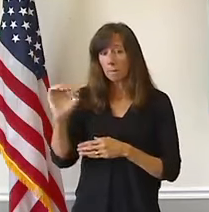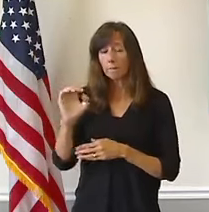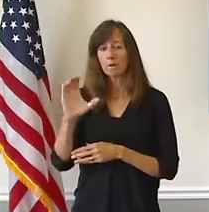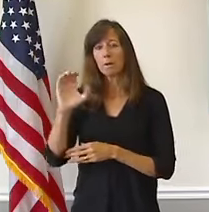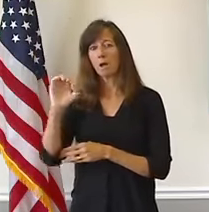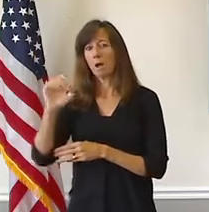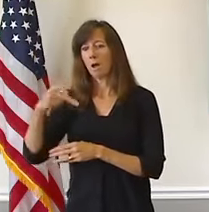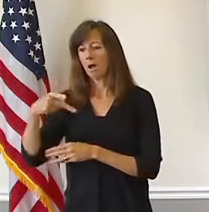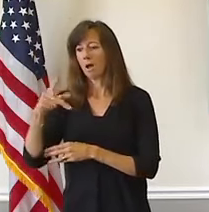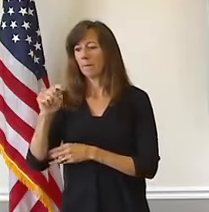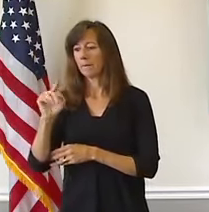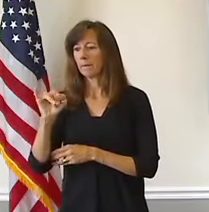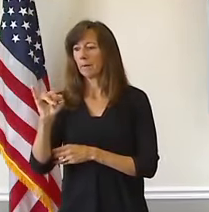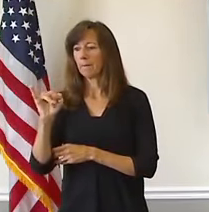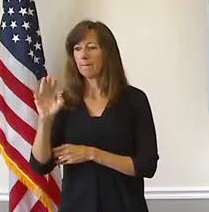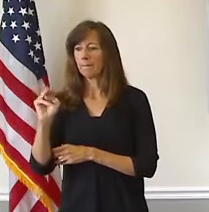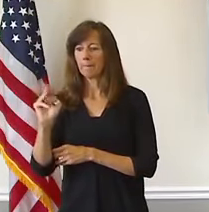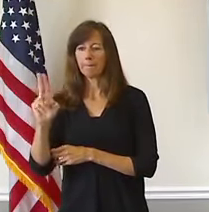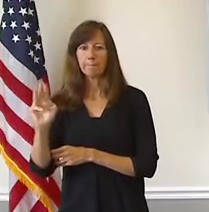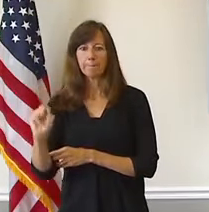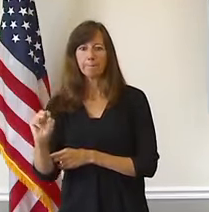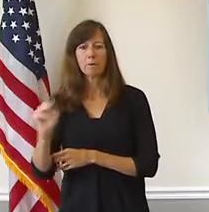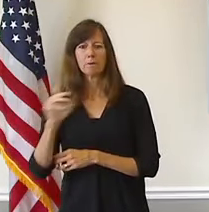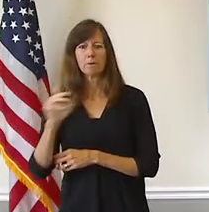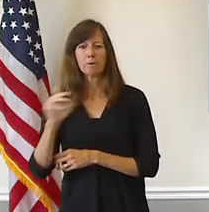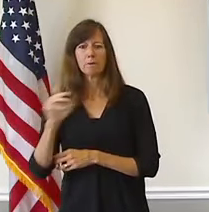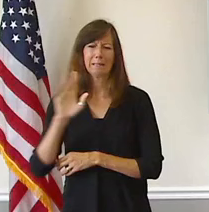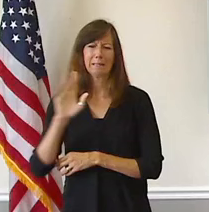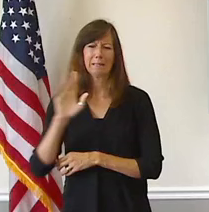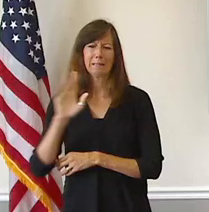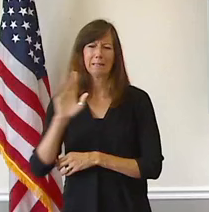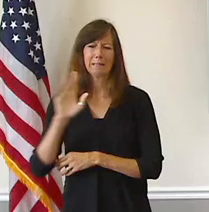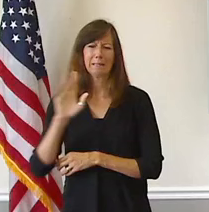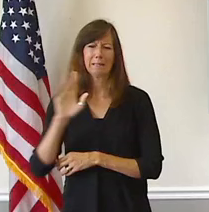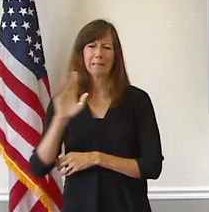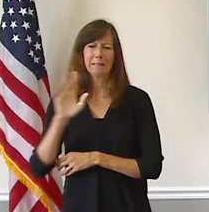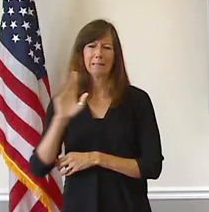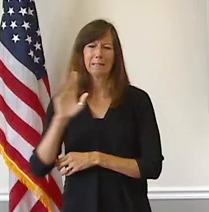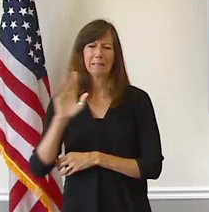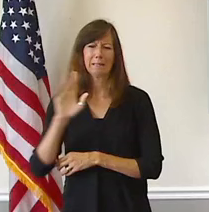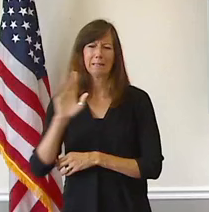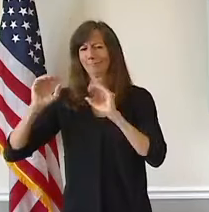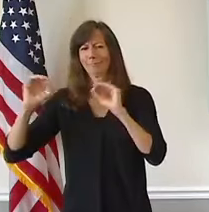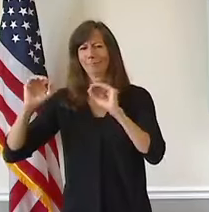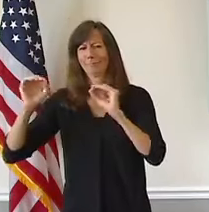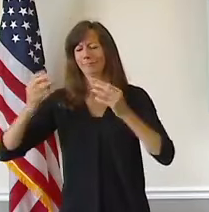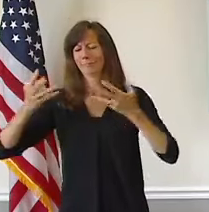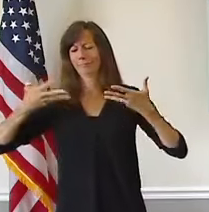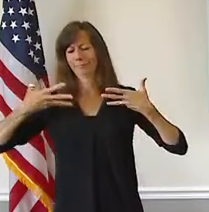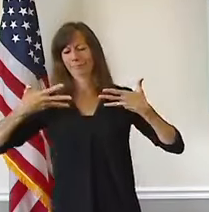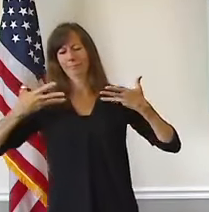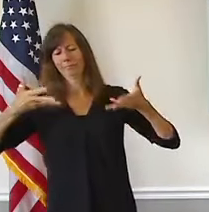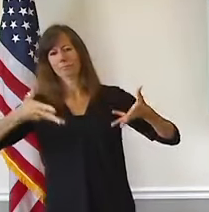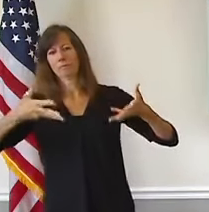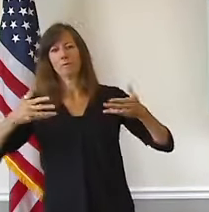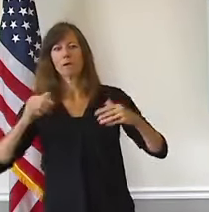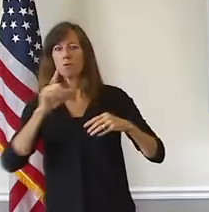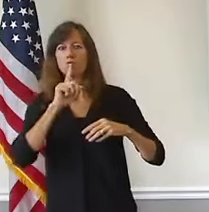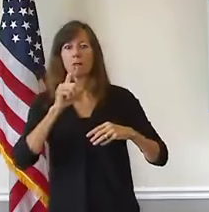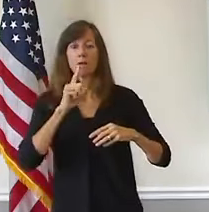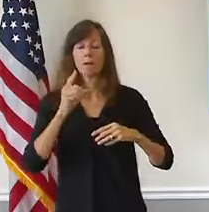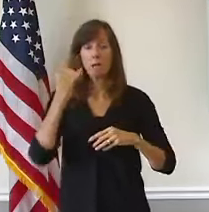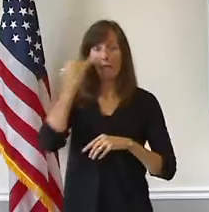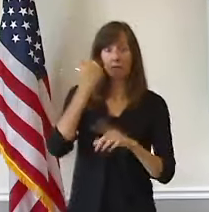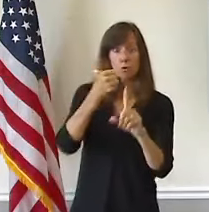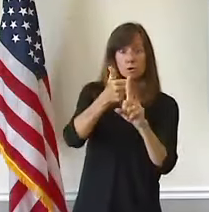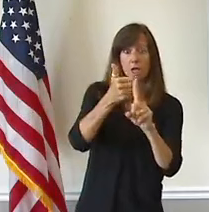was meager at best, and communication was non-existent. And so if you've communicated with supervisors or mayors and they don't have